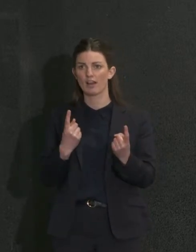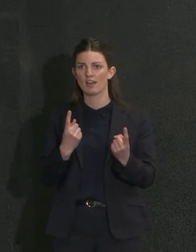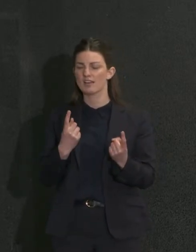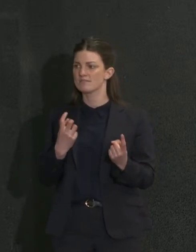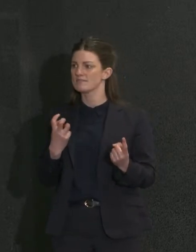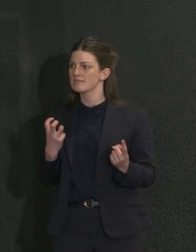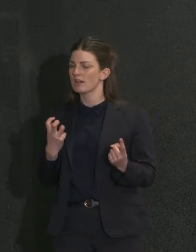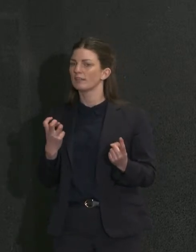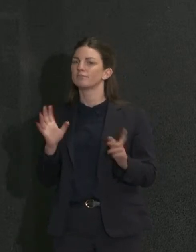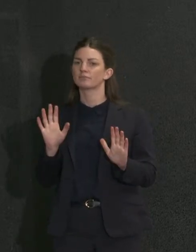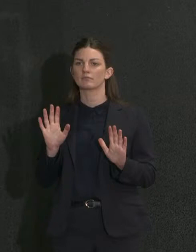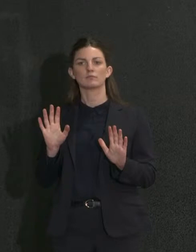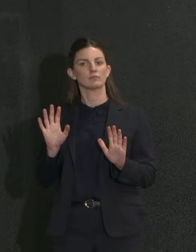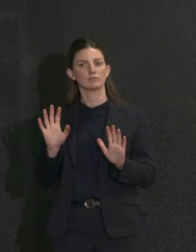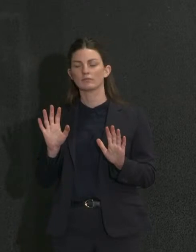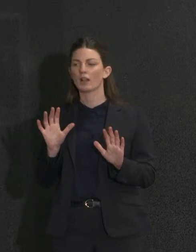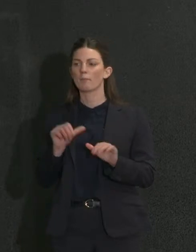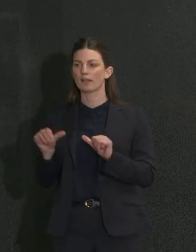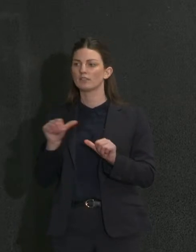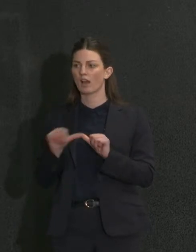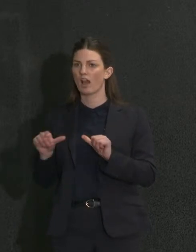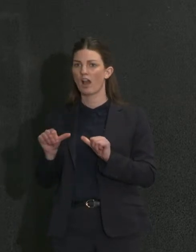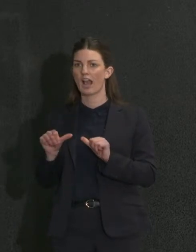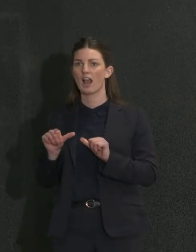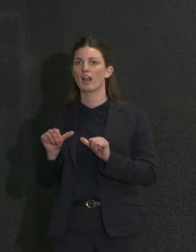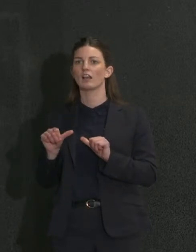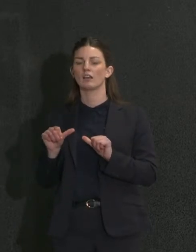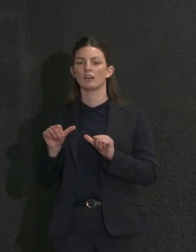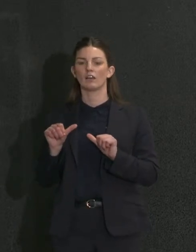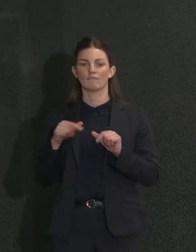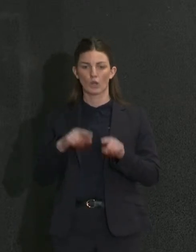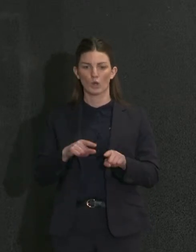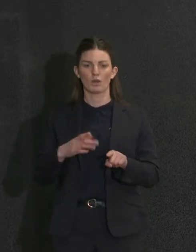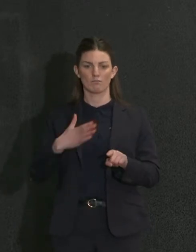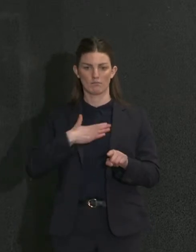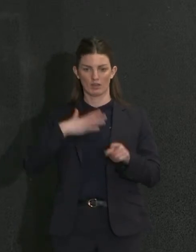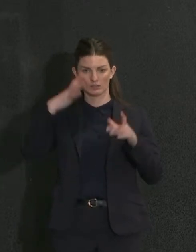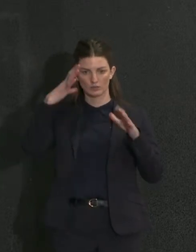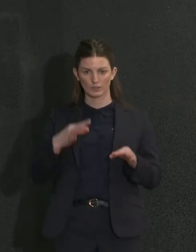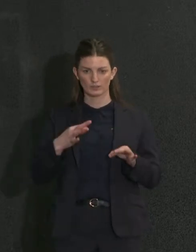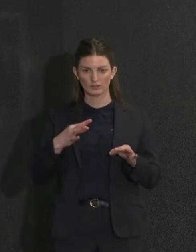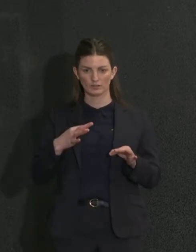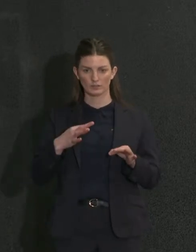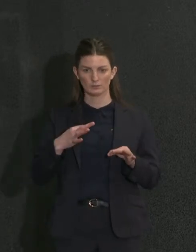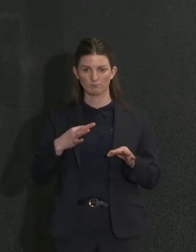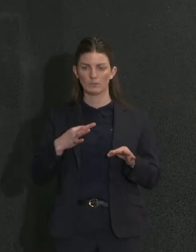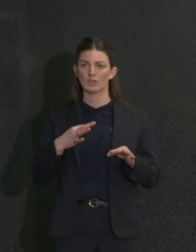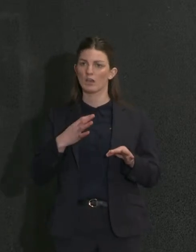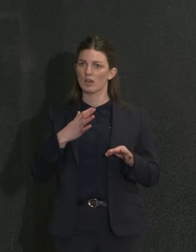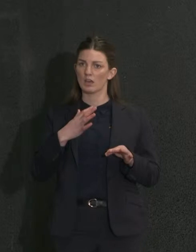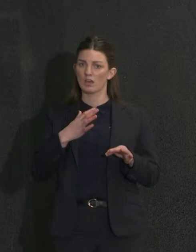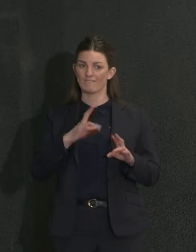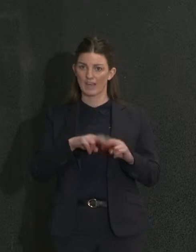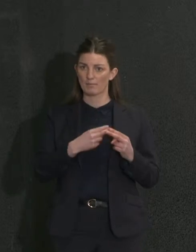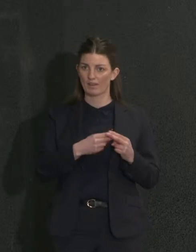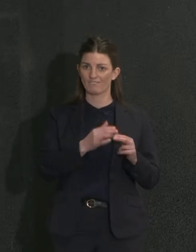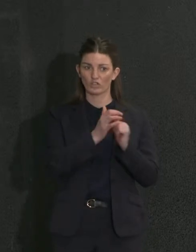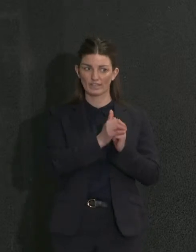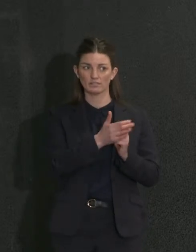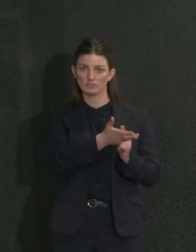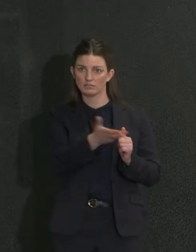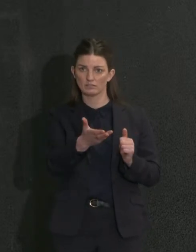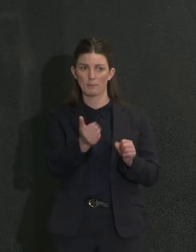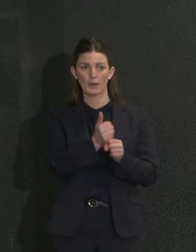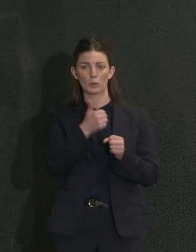sense of fatigue into making the best choices. Each person, each family. If we all make good choices, we will limit the spread of